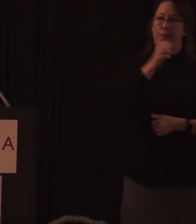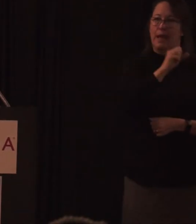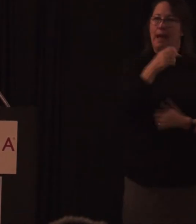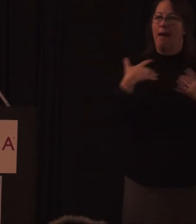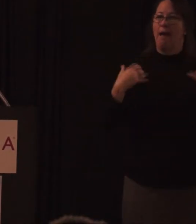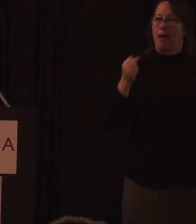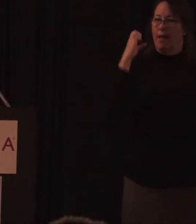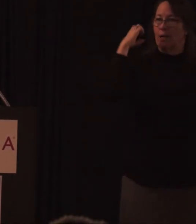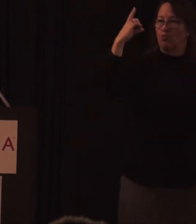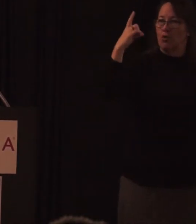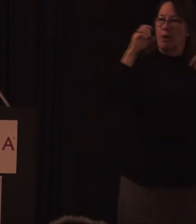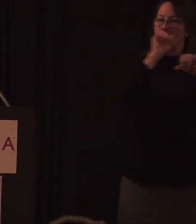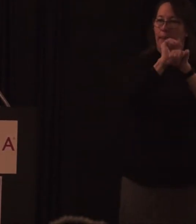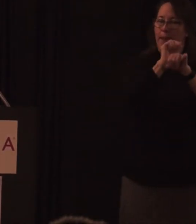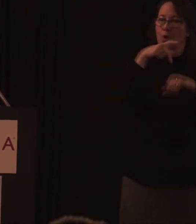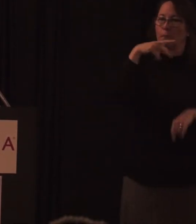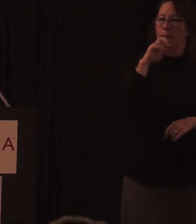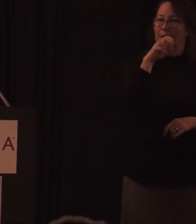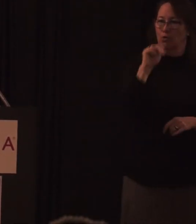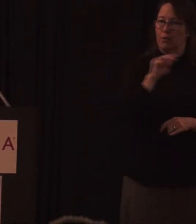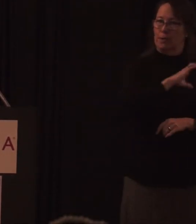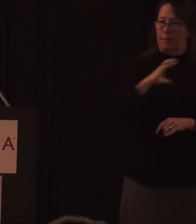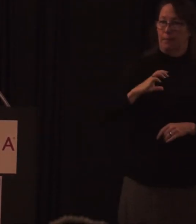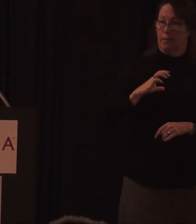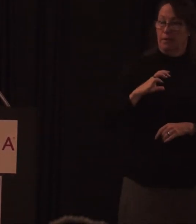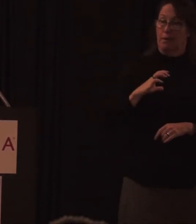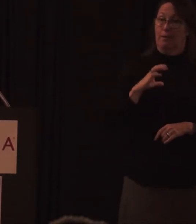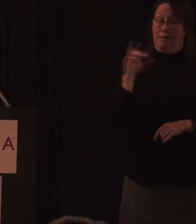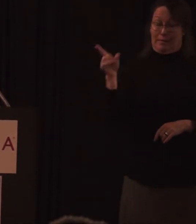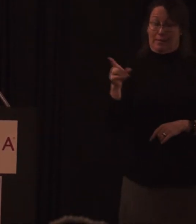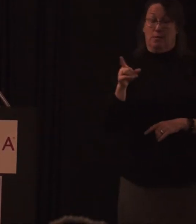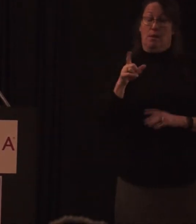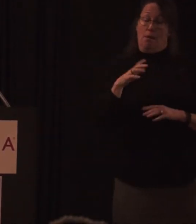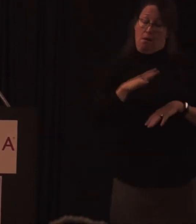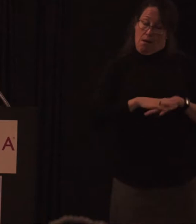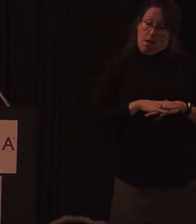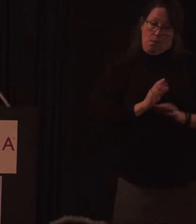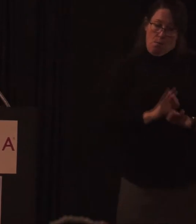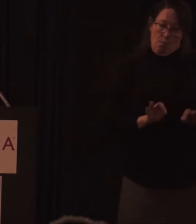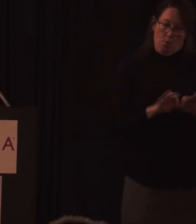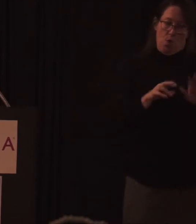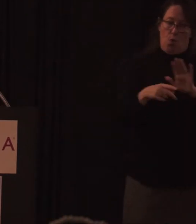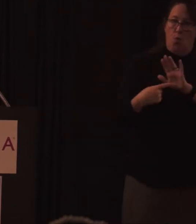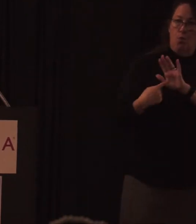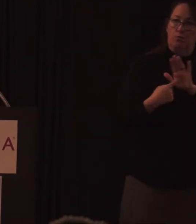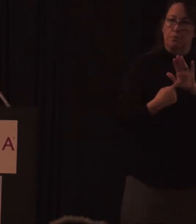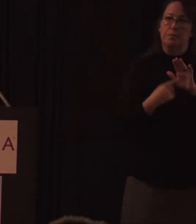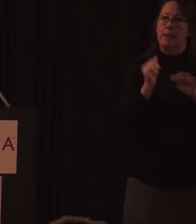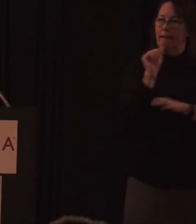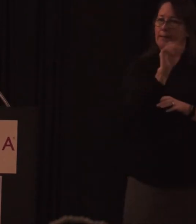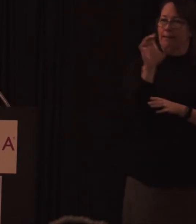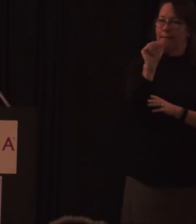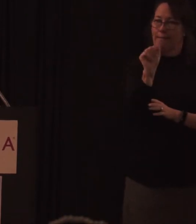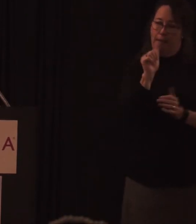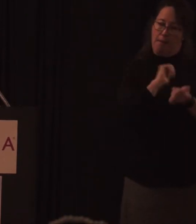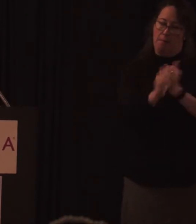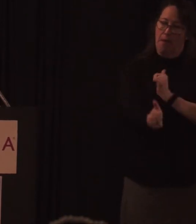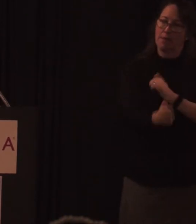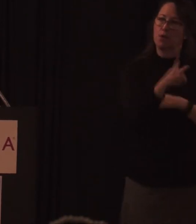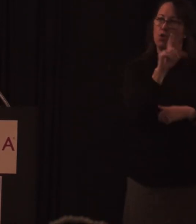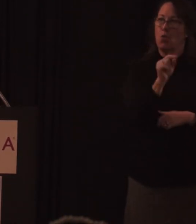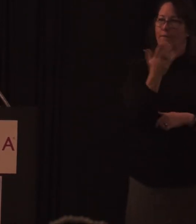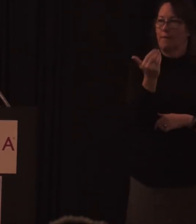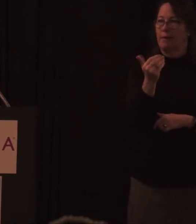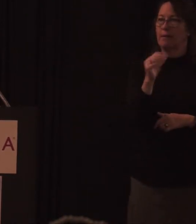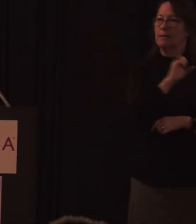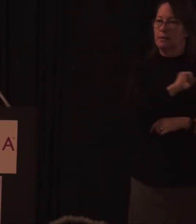Health, Education, and Labor Pensions Committee. As chairman, he played a critical role in the passage of the Affordable Care Act. In